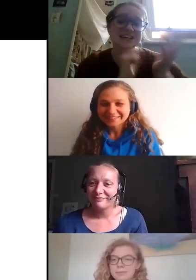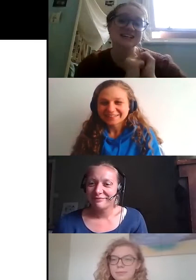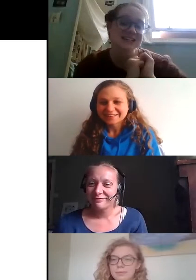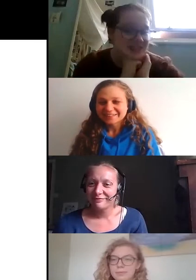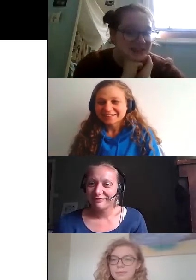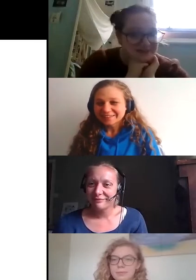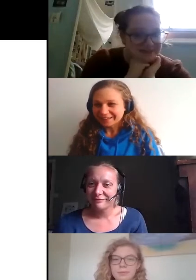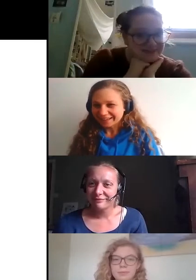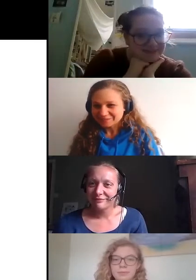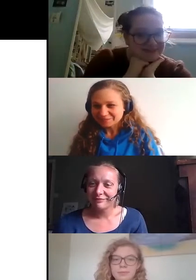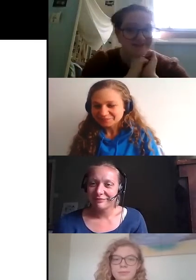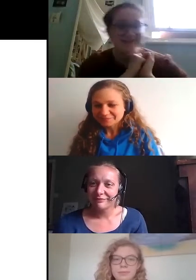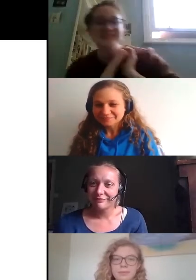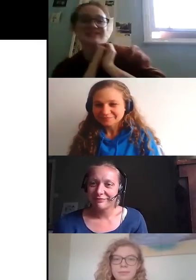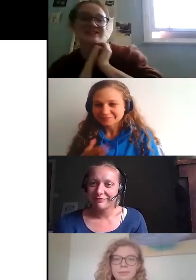Lydia?